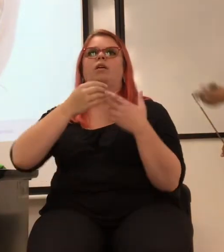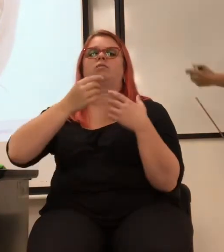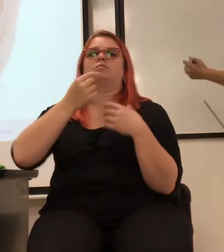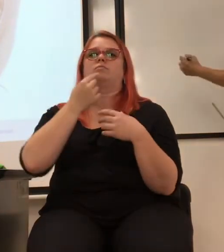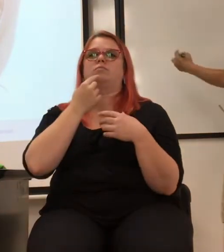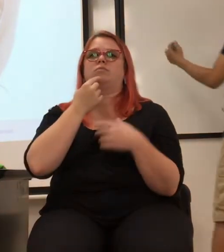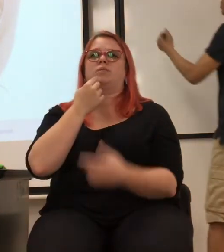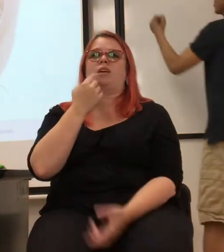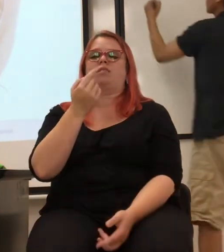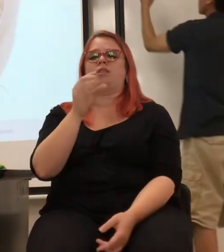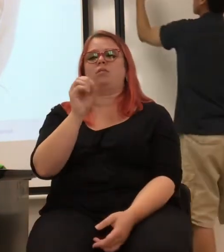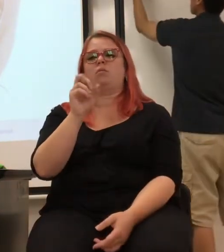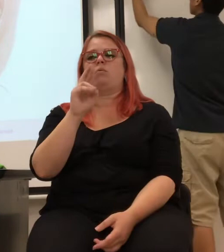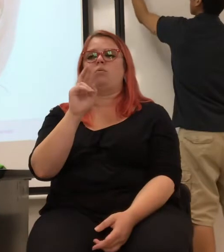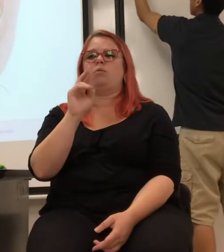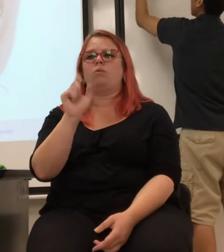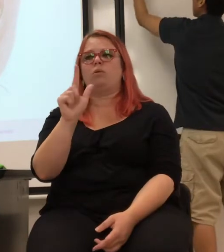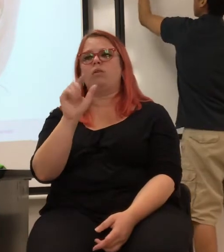proper.